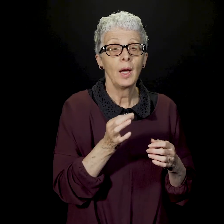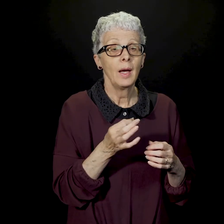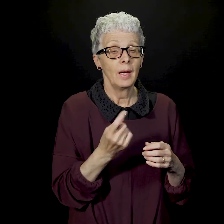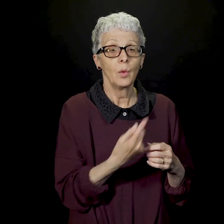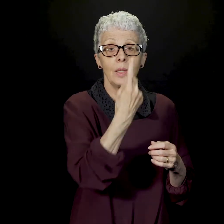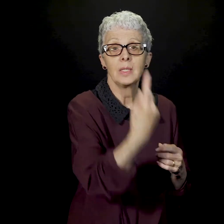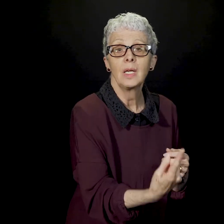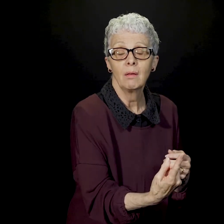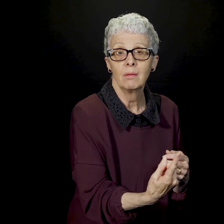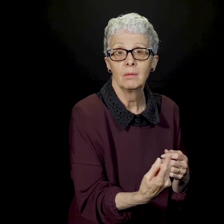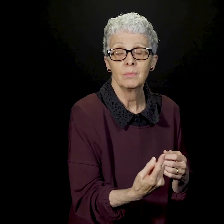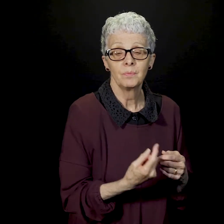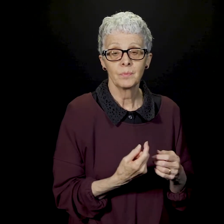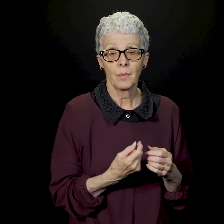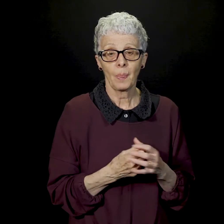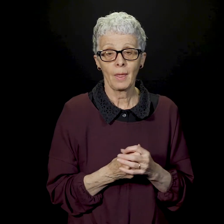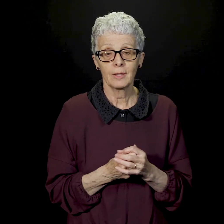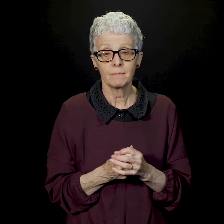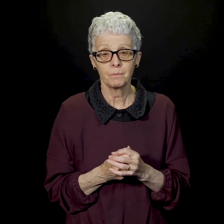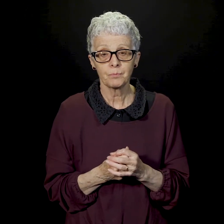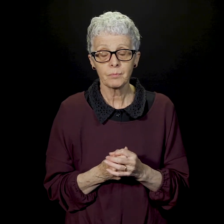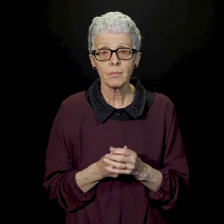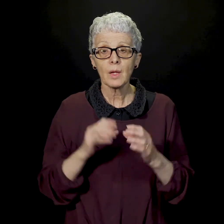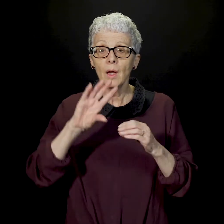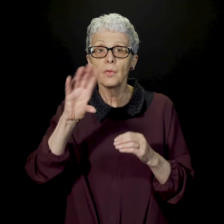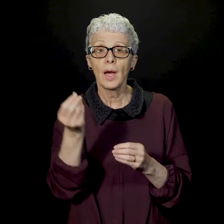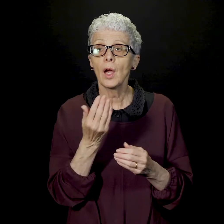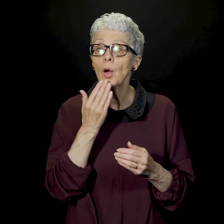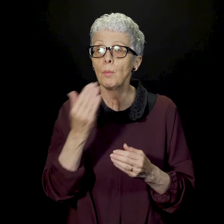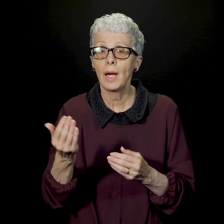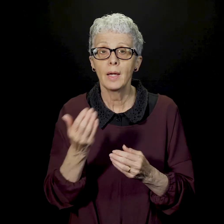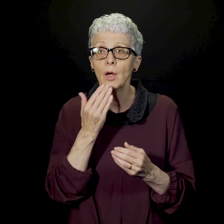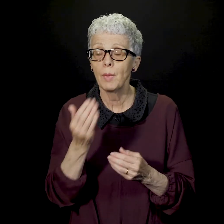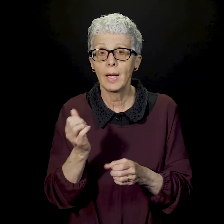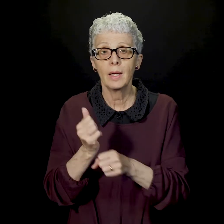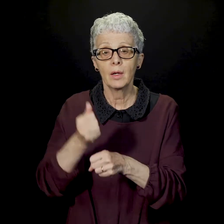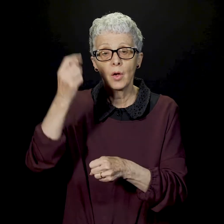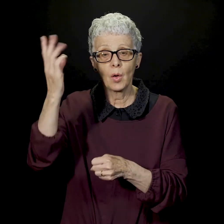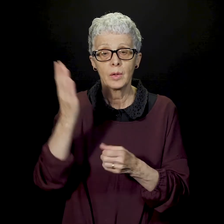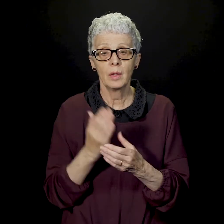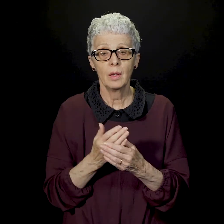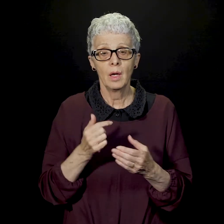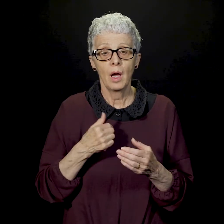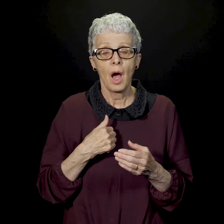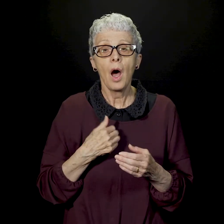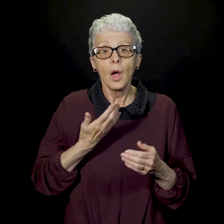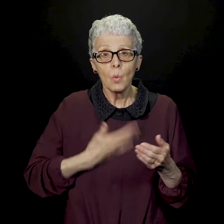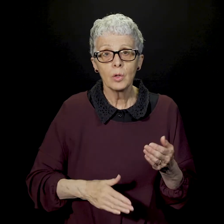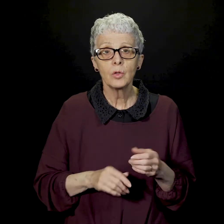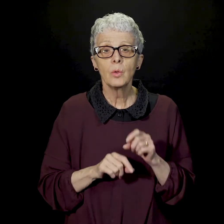to God in their obedience. And the more I consider their lives, I'm just like, man, God, I want to be like